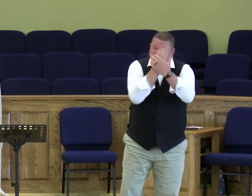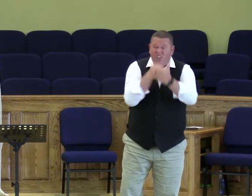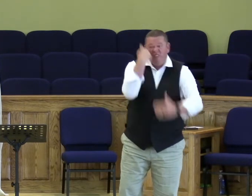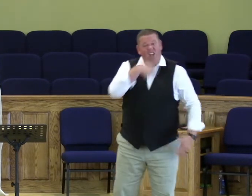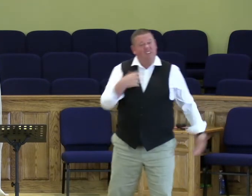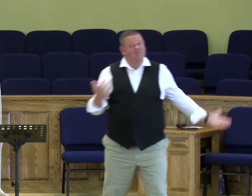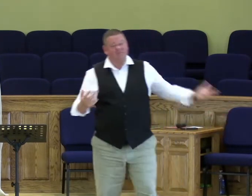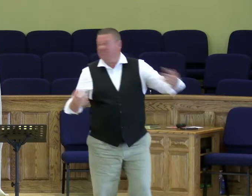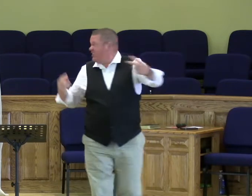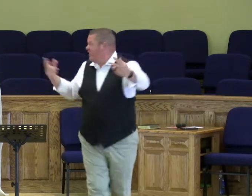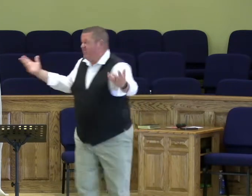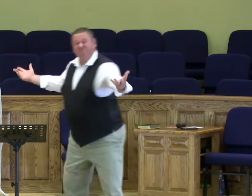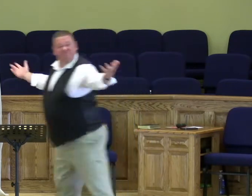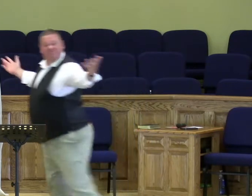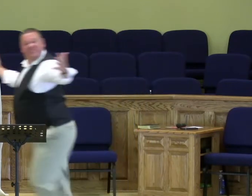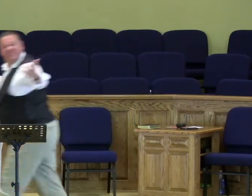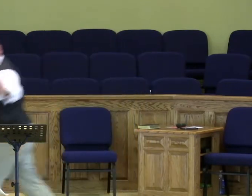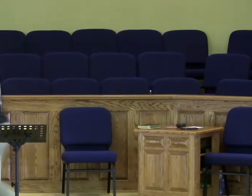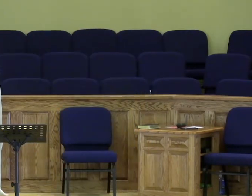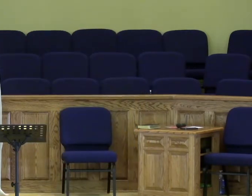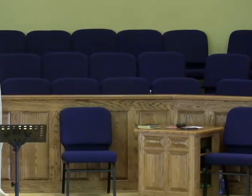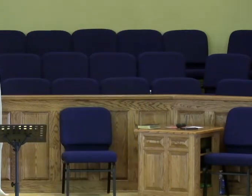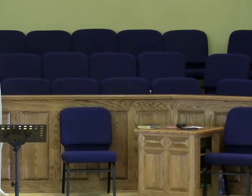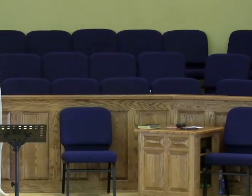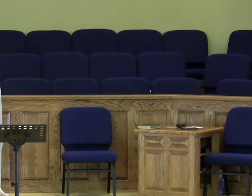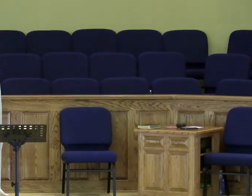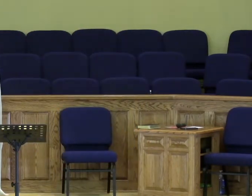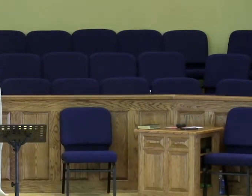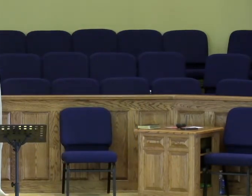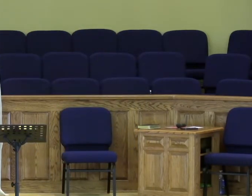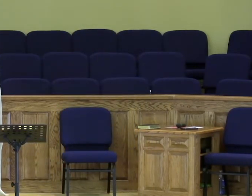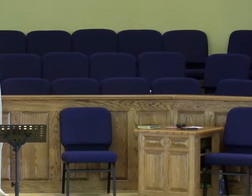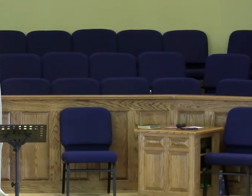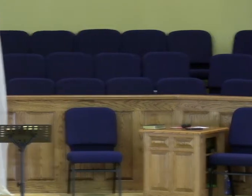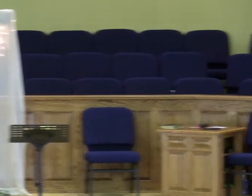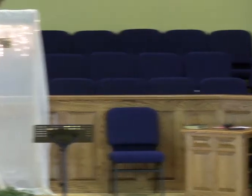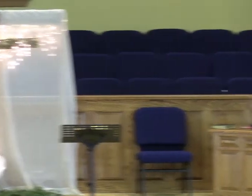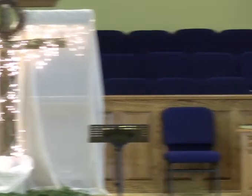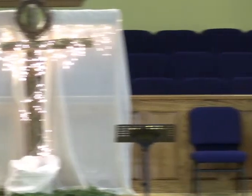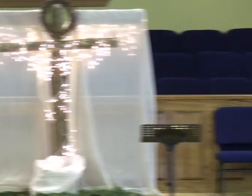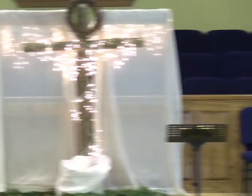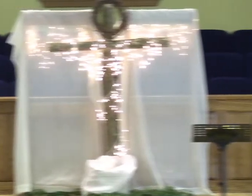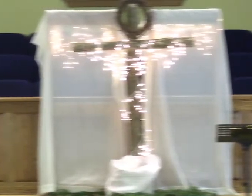right there in your face. I mean, look at this story. He's like,